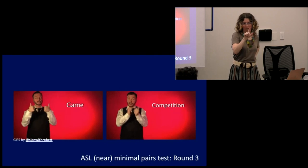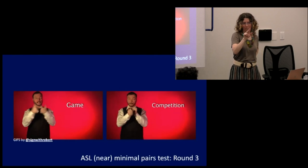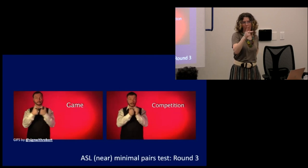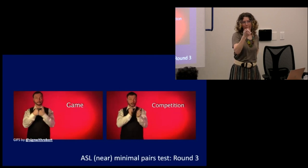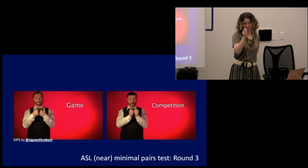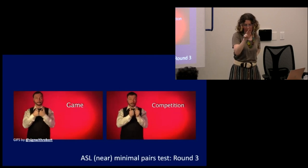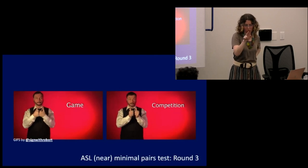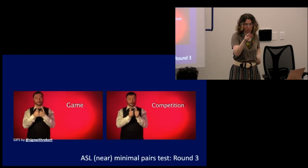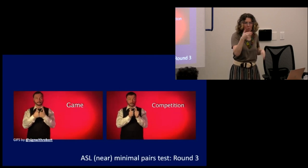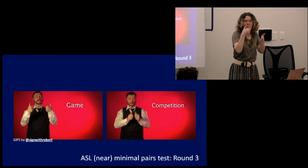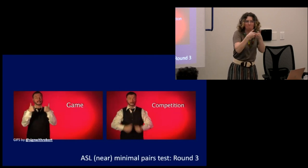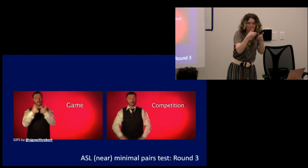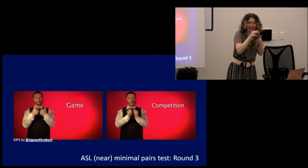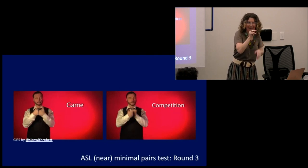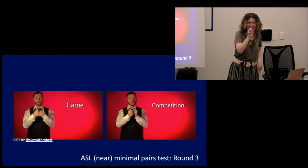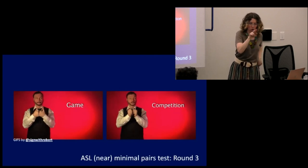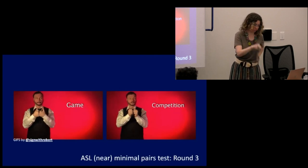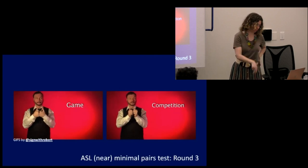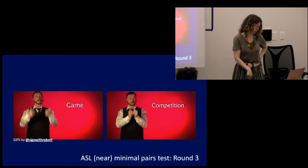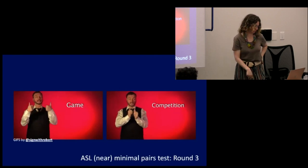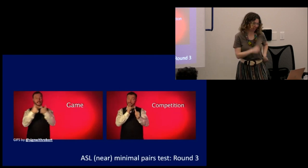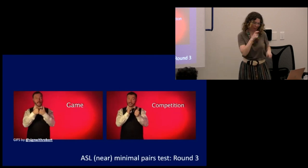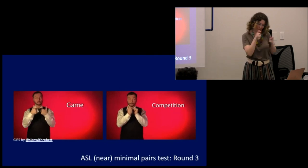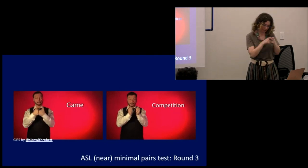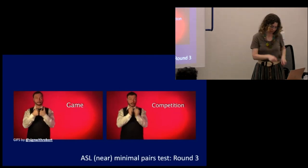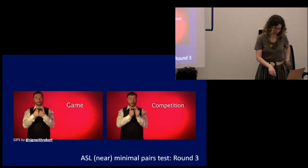two minimal pairs,